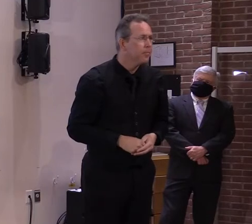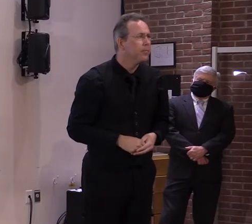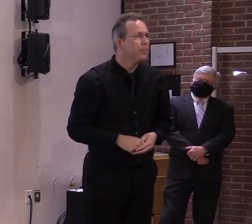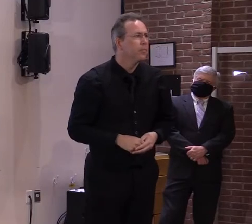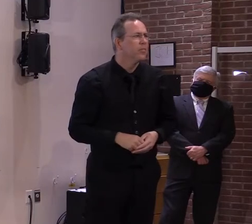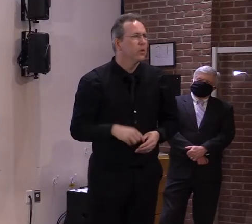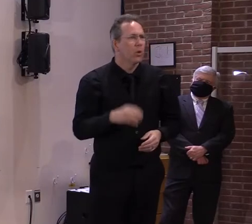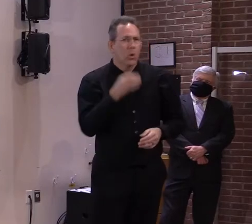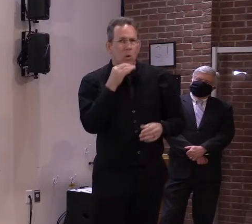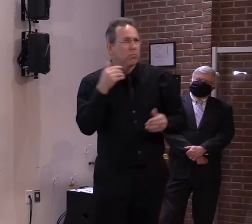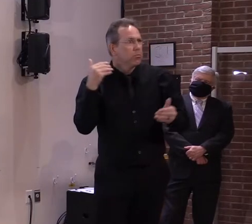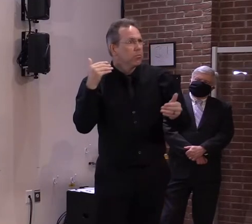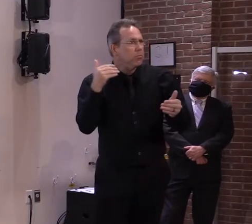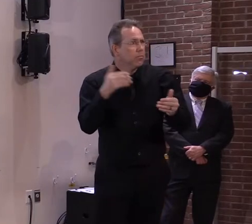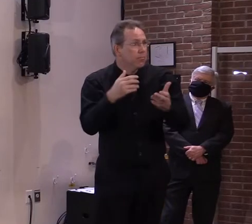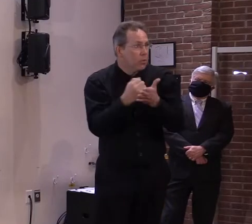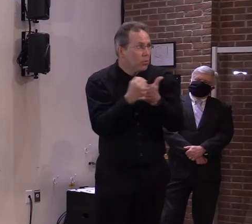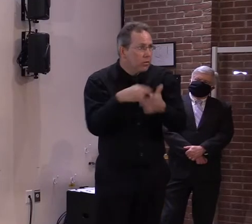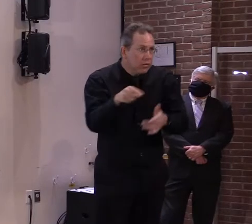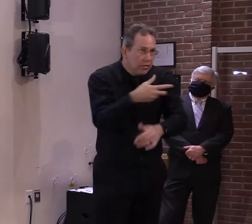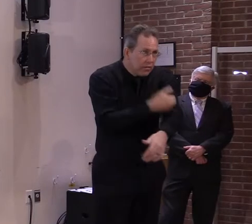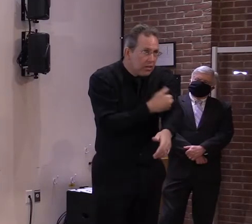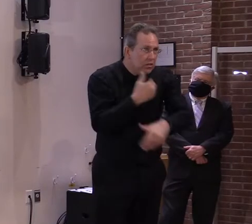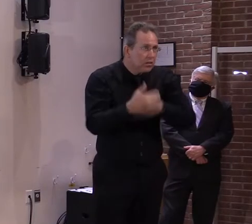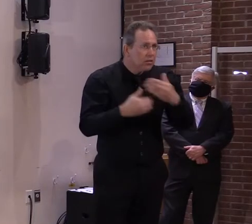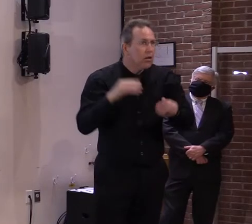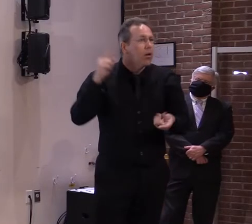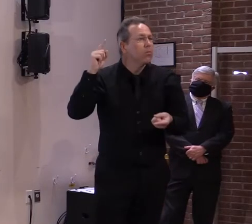will provide for that as well as the vaccine.